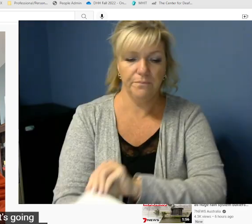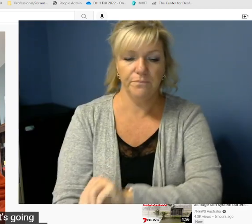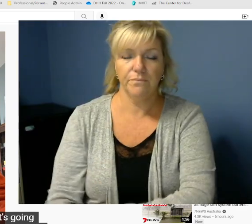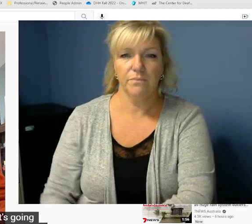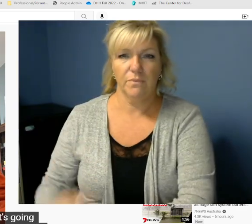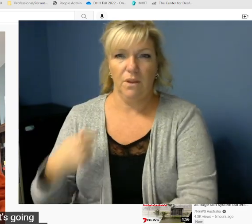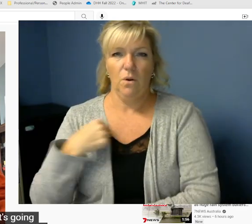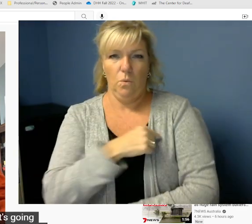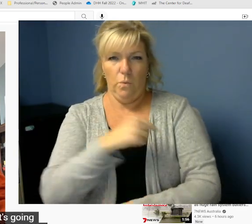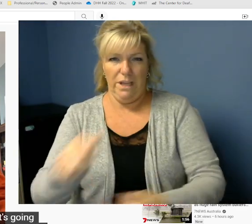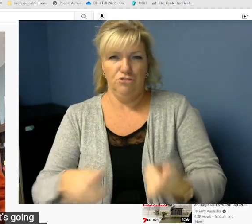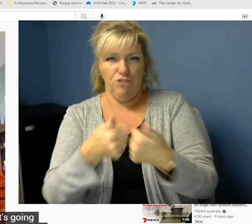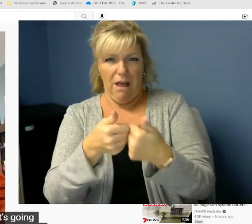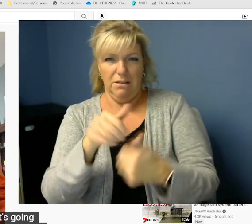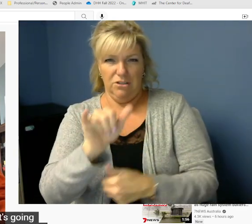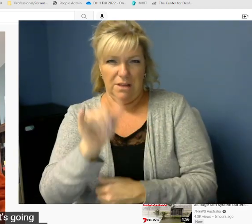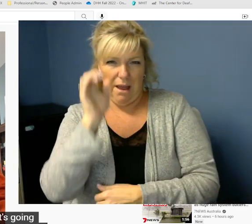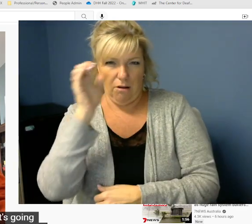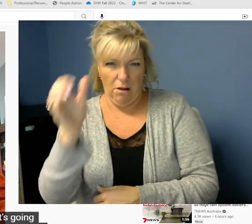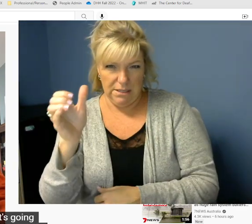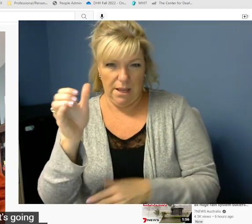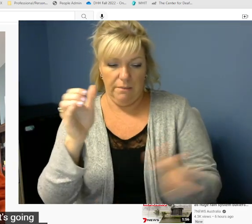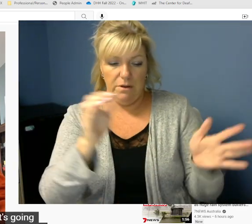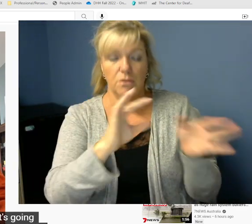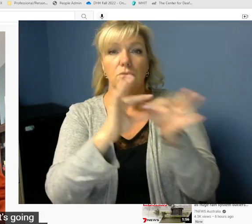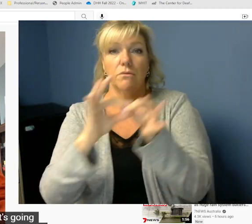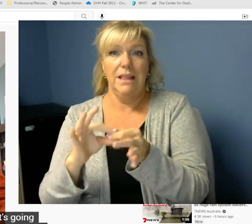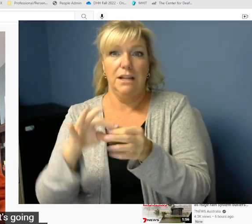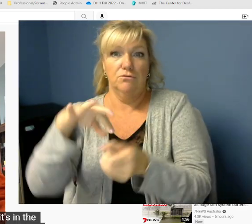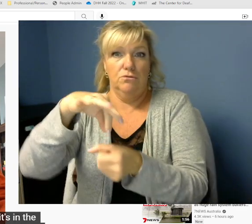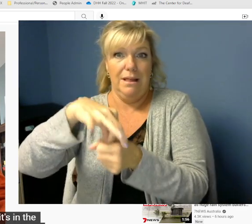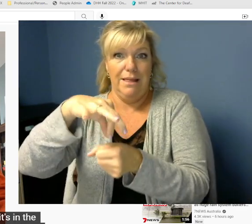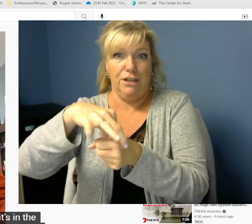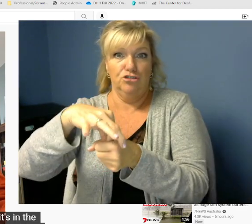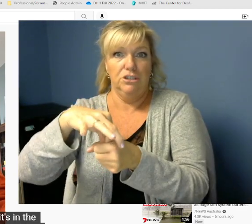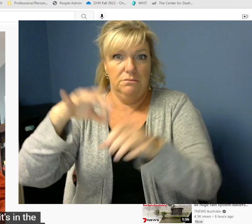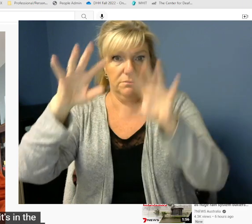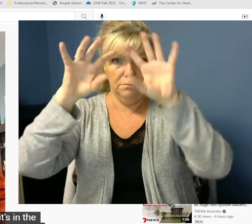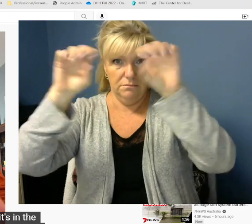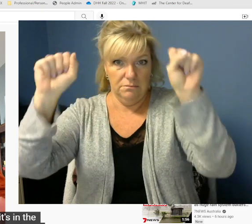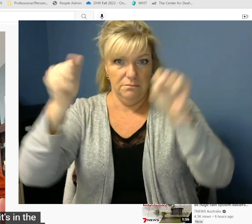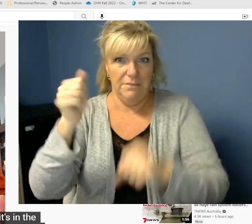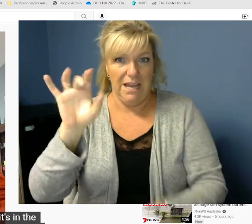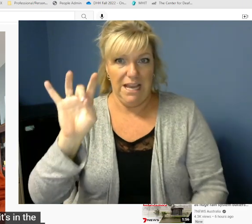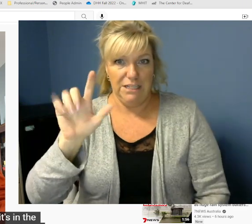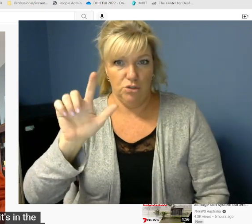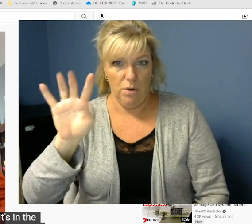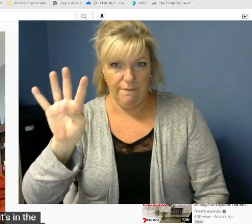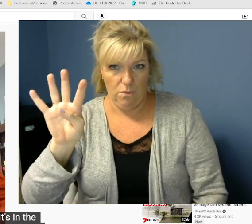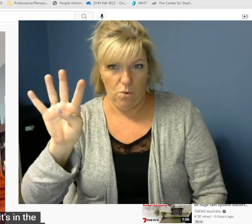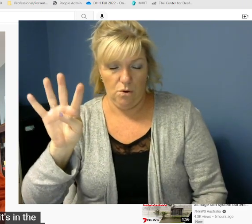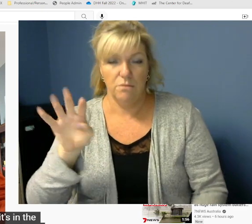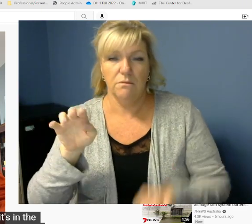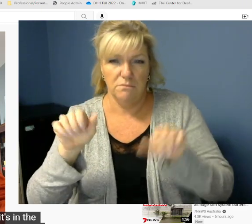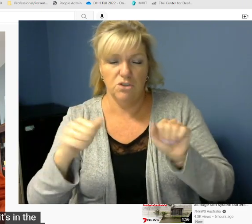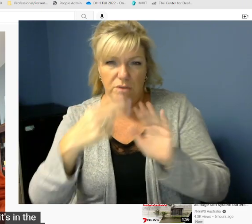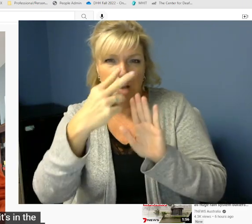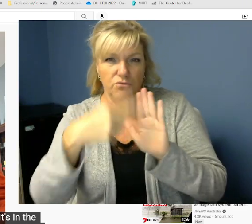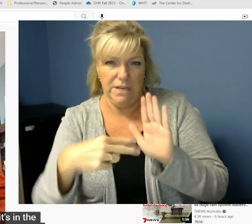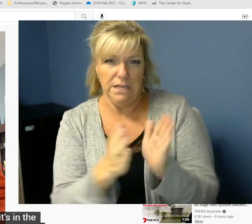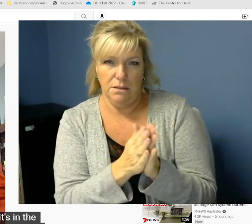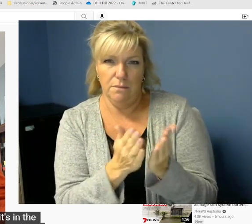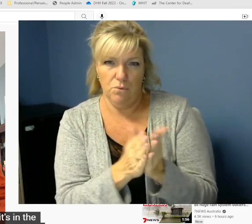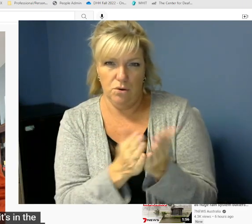And that's going to be connected to that election of 1824, which I've got in the text, but then and it's in the textbook,